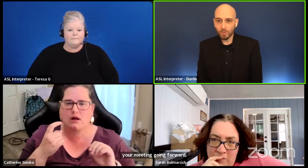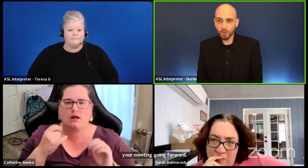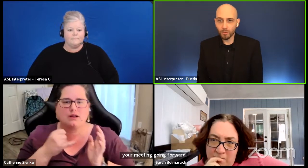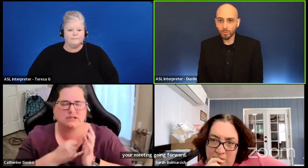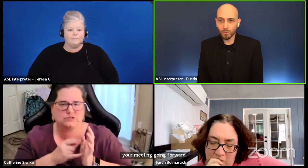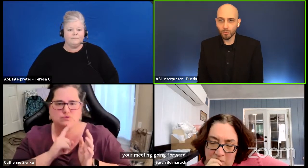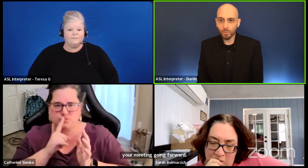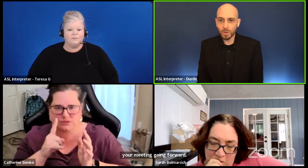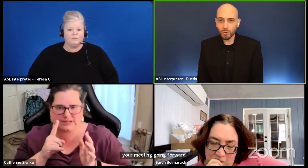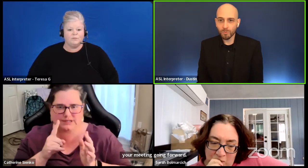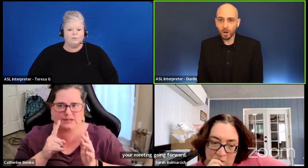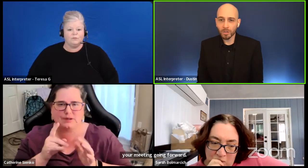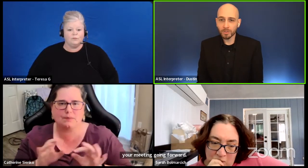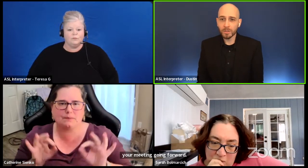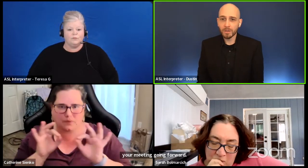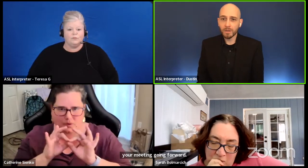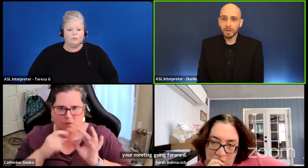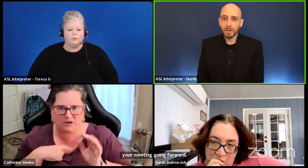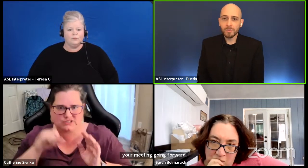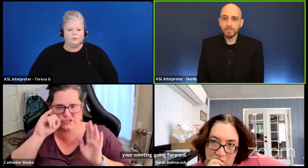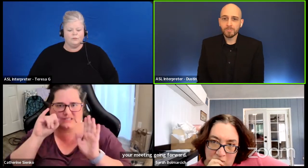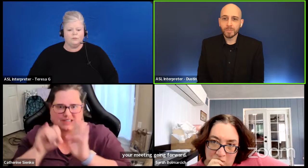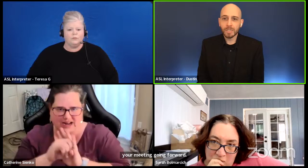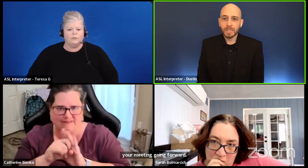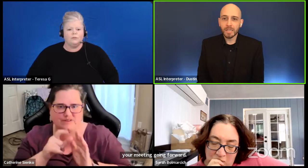something before we move on.